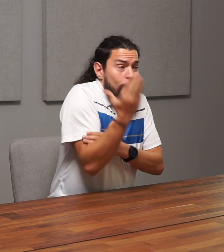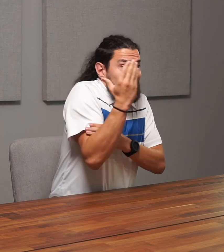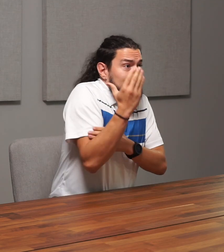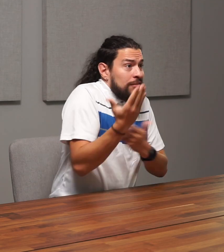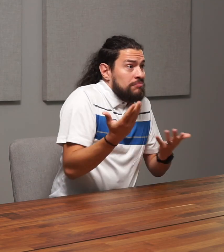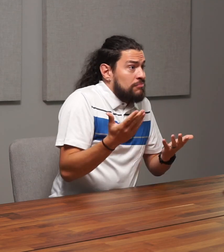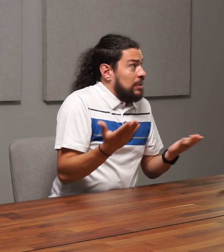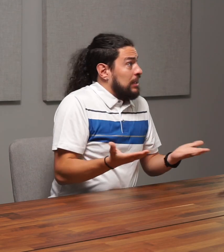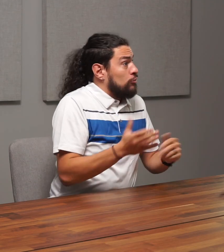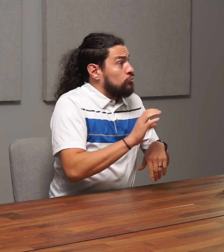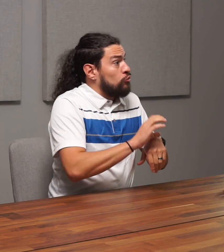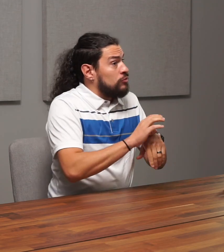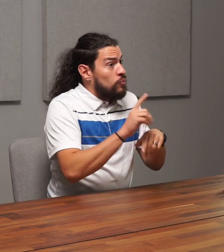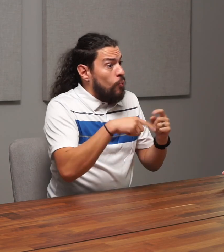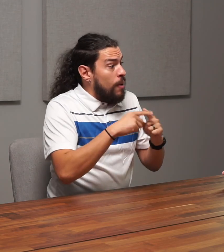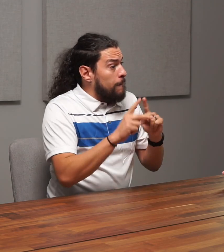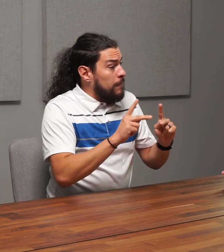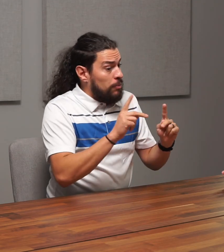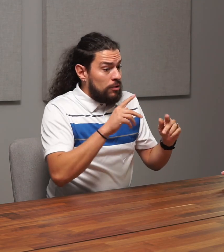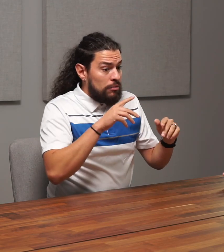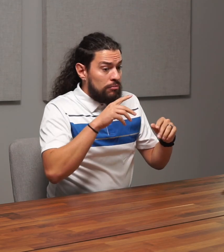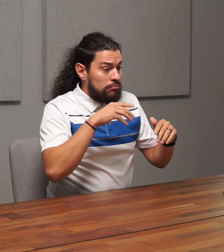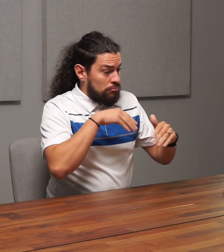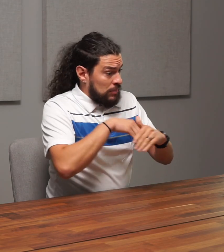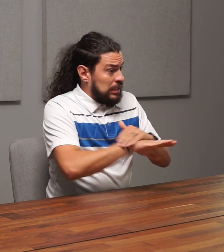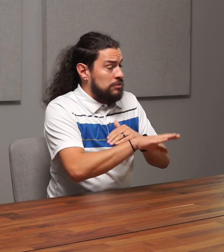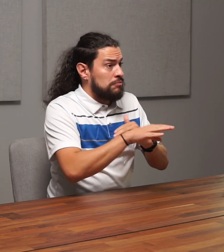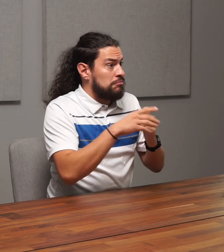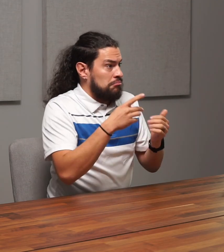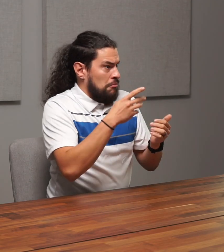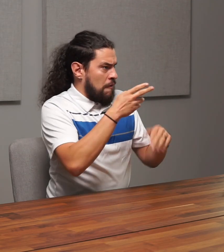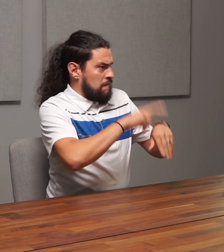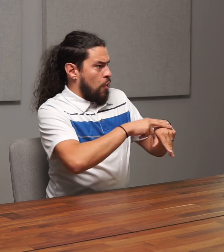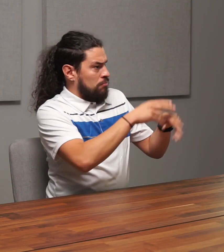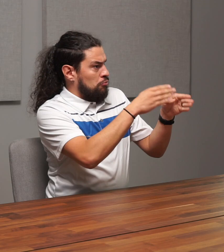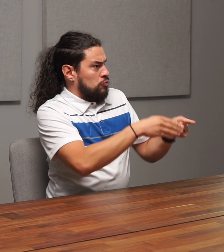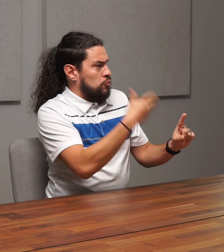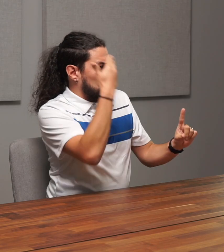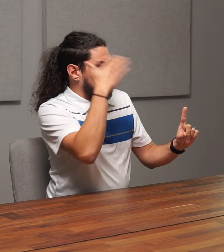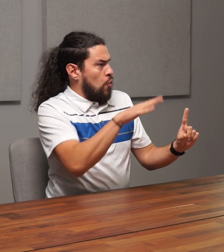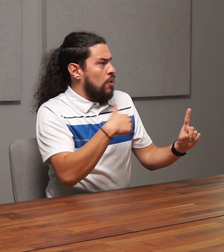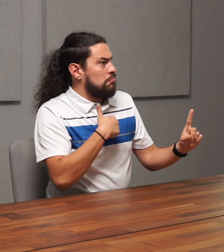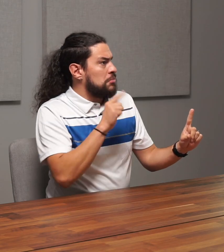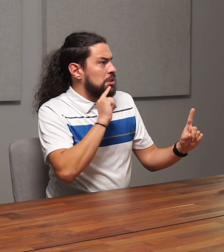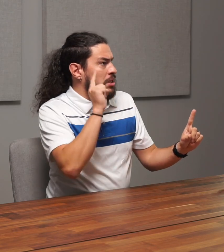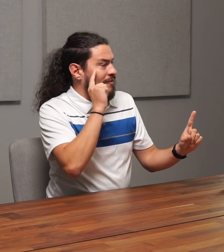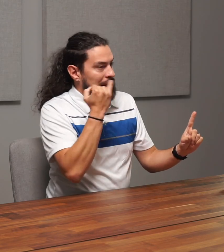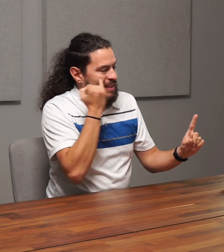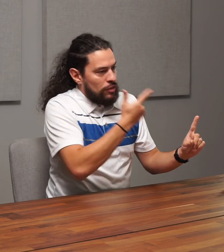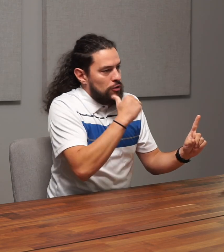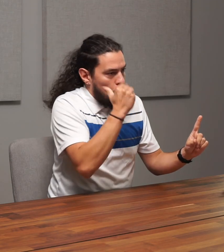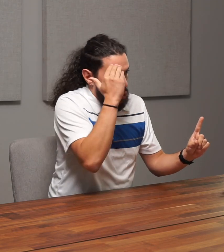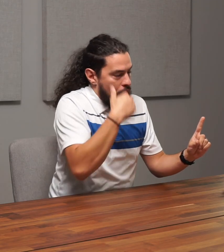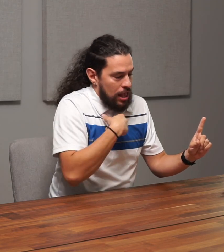across or maybe even learn something very simple like the sign for good morning you know here when you come to church